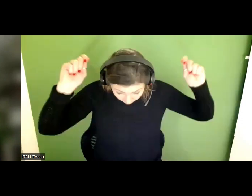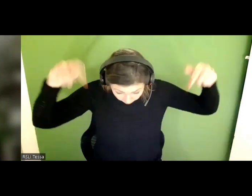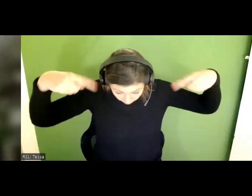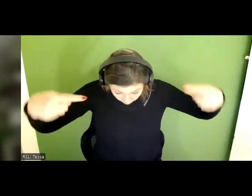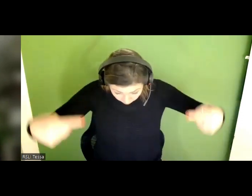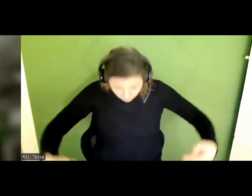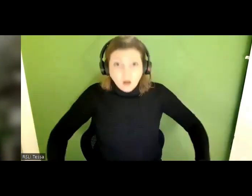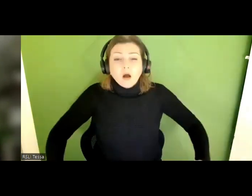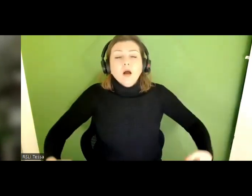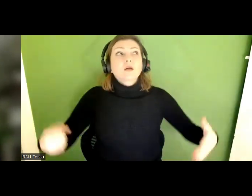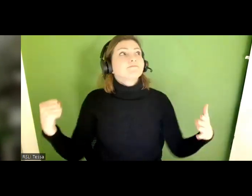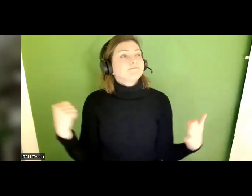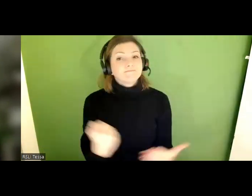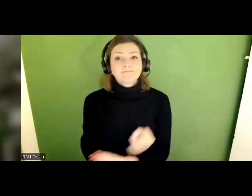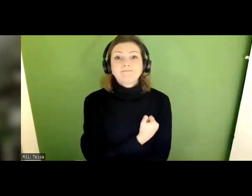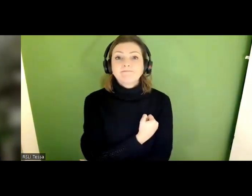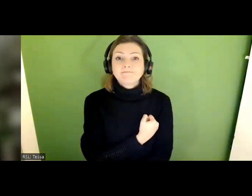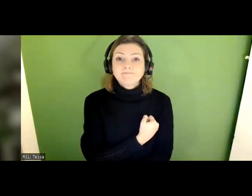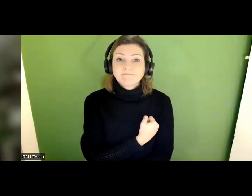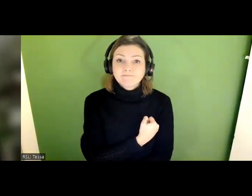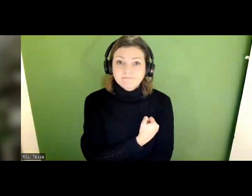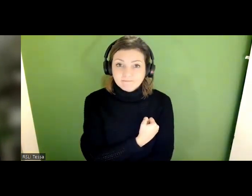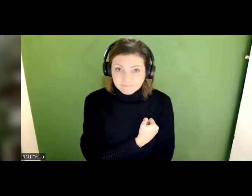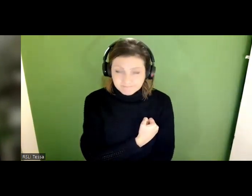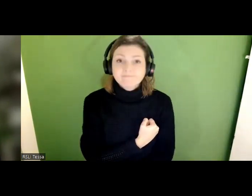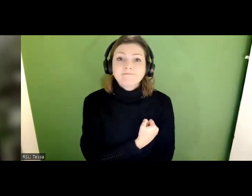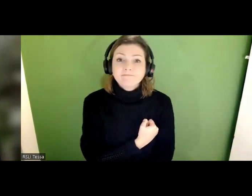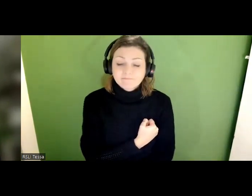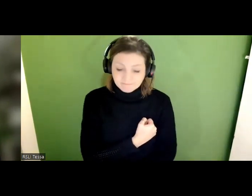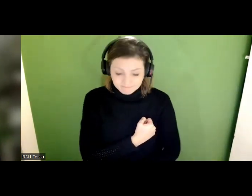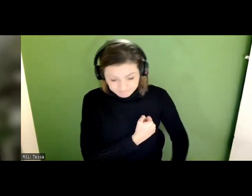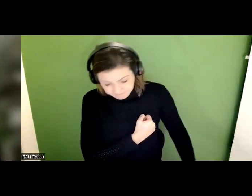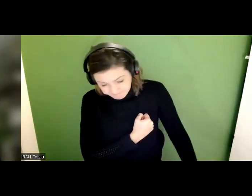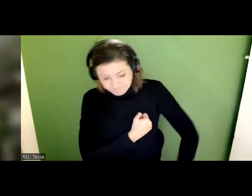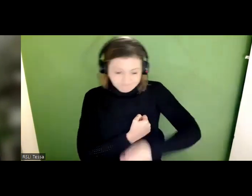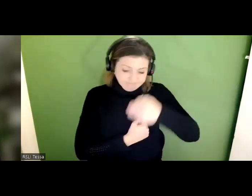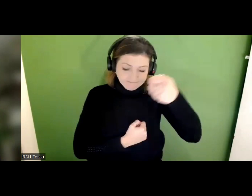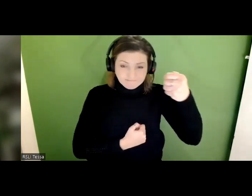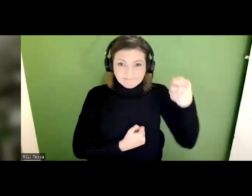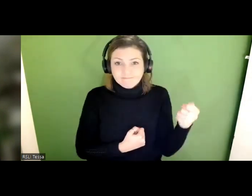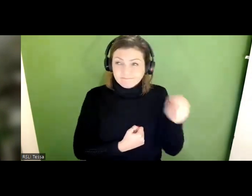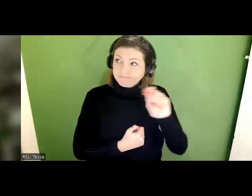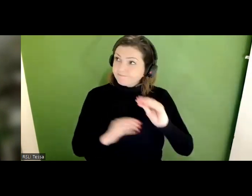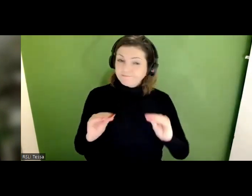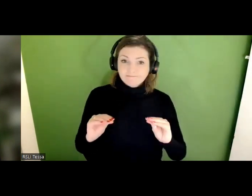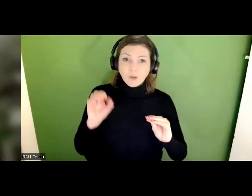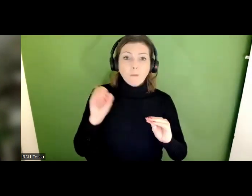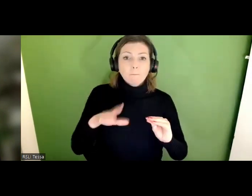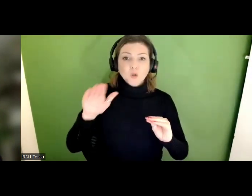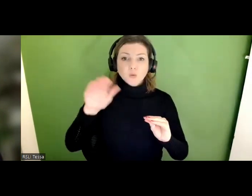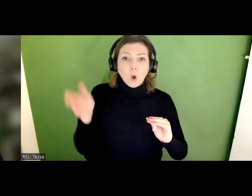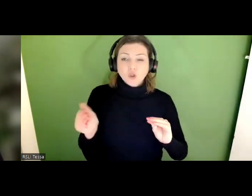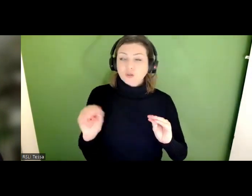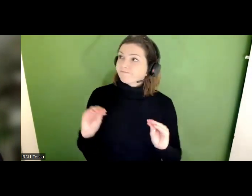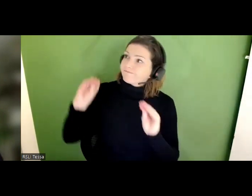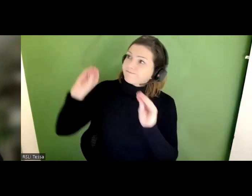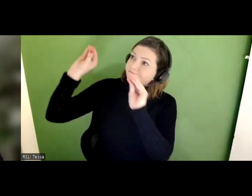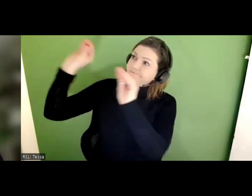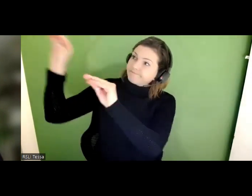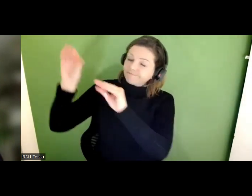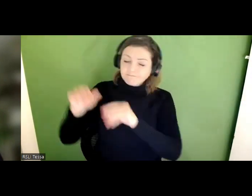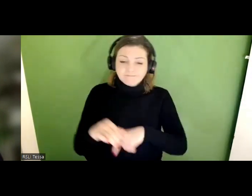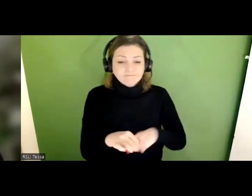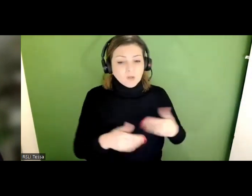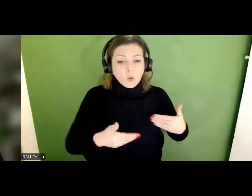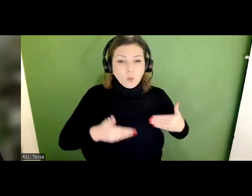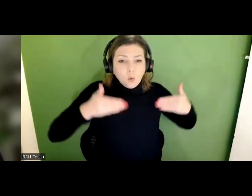too. Blinking heck, Polly cursed, scooping up the soggy hat and putting it on top of a postbox for a moment as she leaned against the